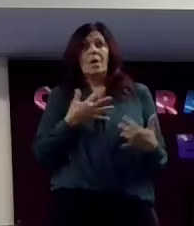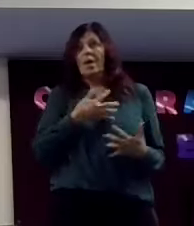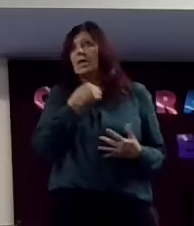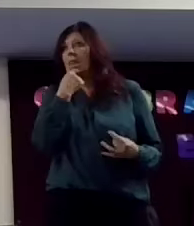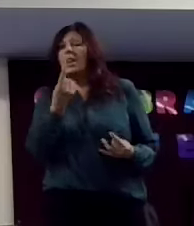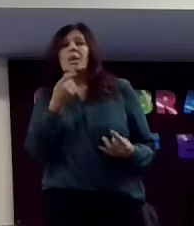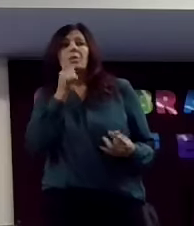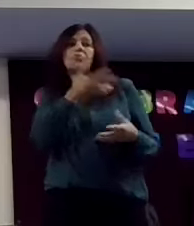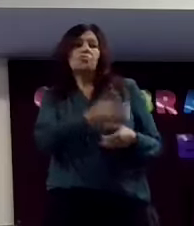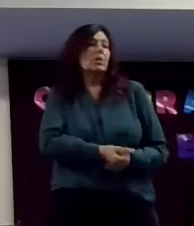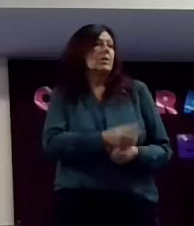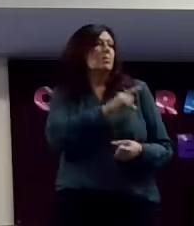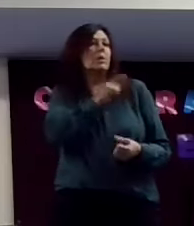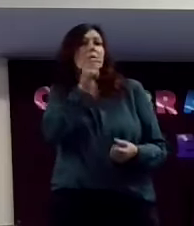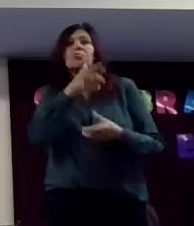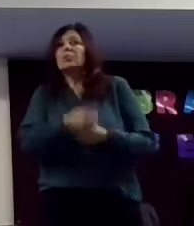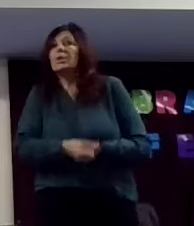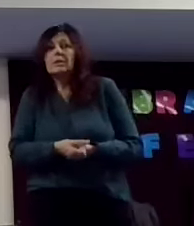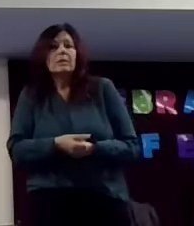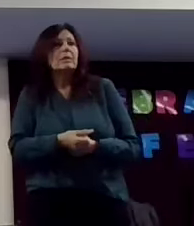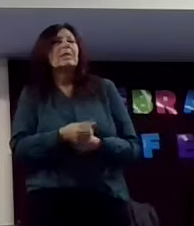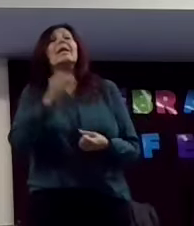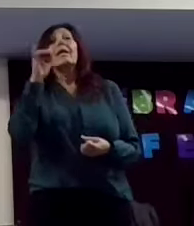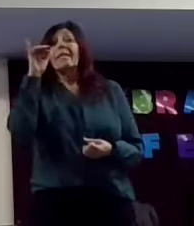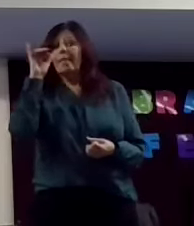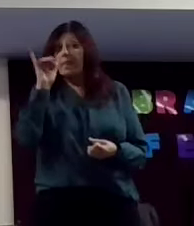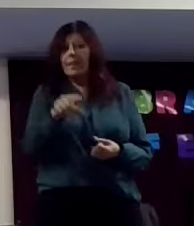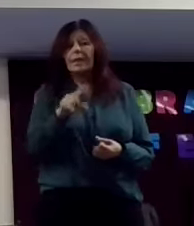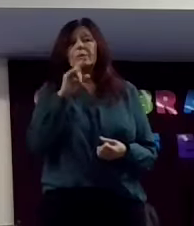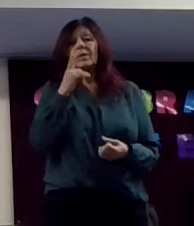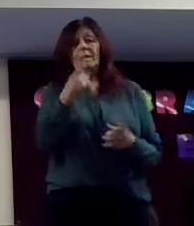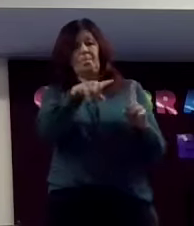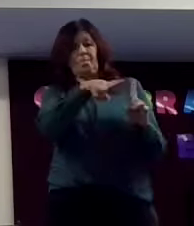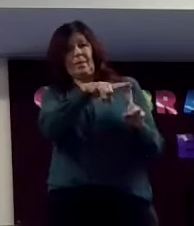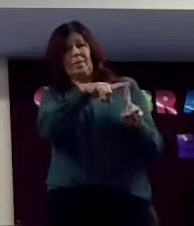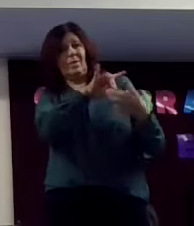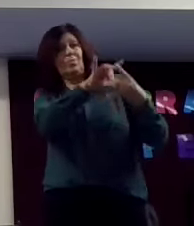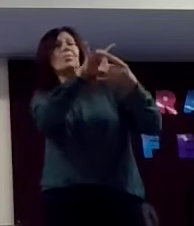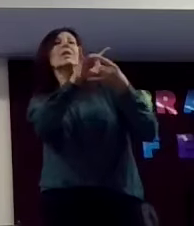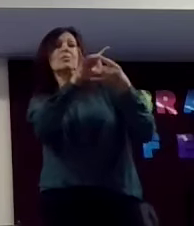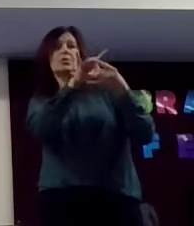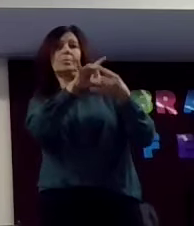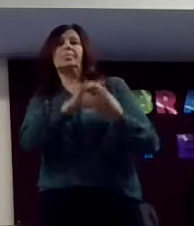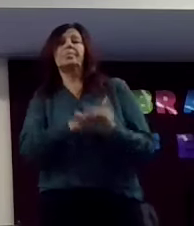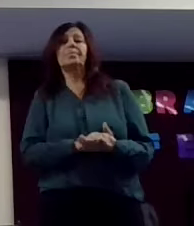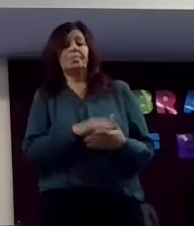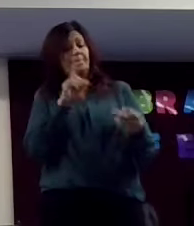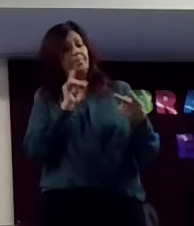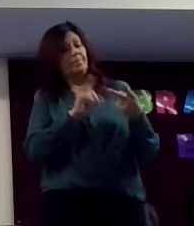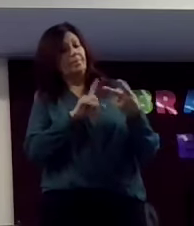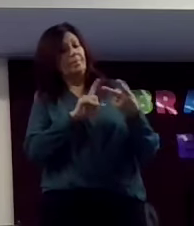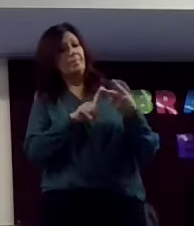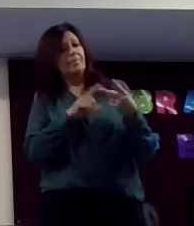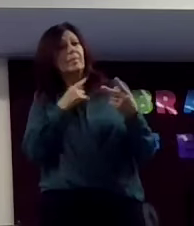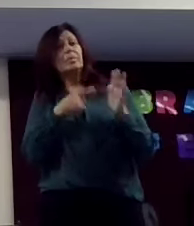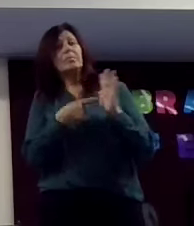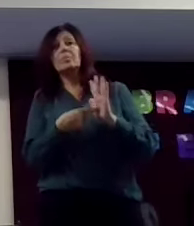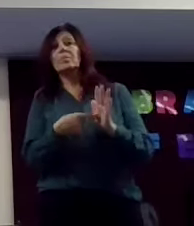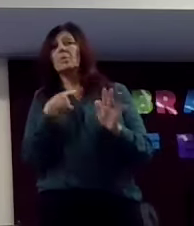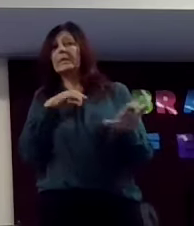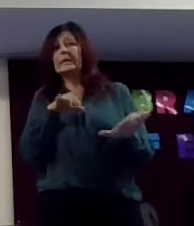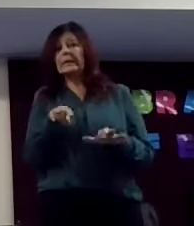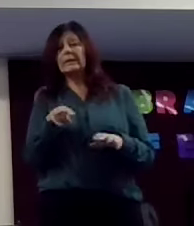forward. They don't trust the police. They don't trust us. And that's the one of the benefits of building those relationships. The second thing I want to point out